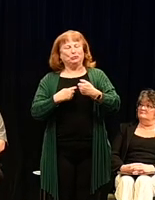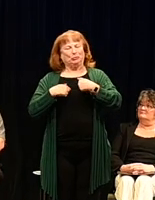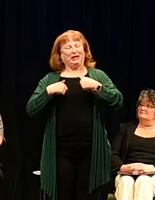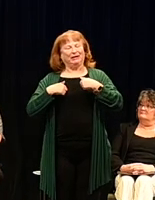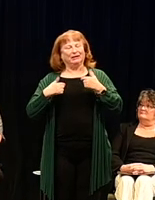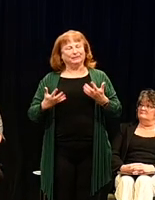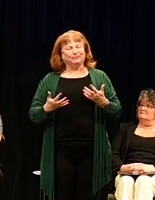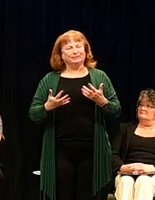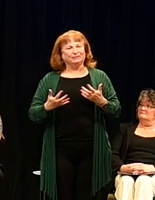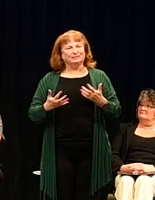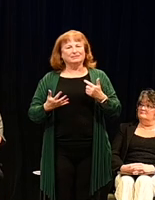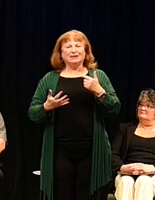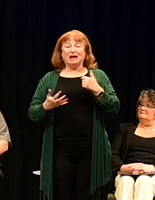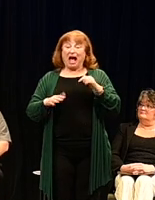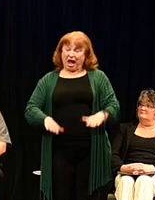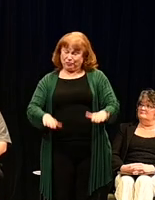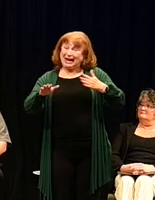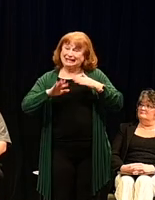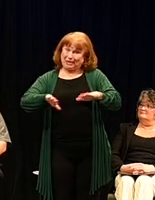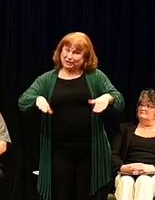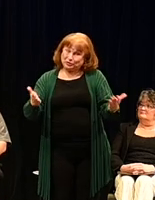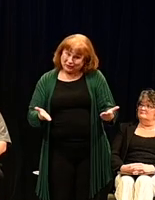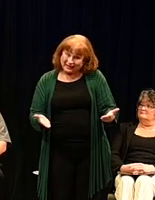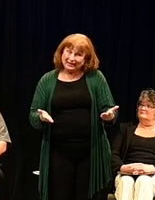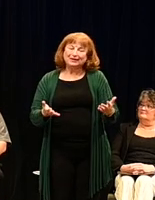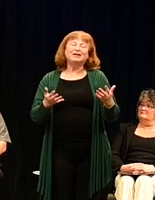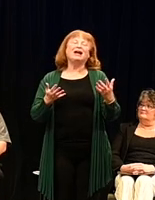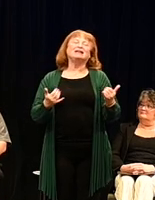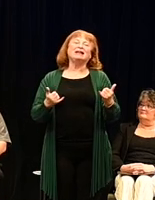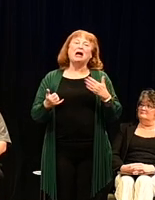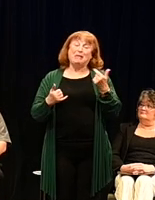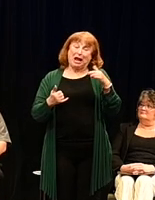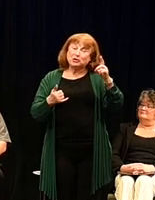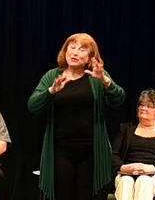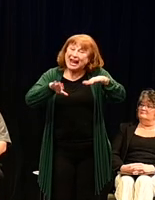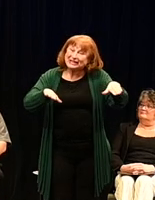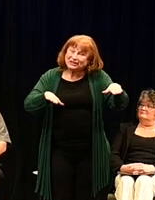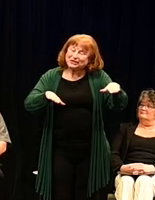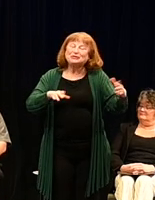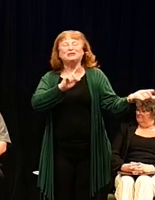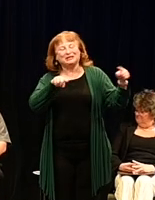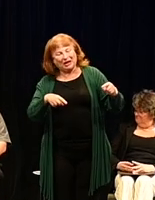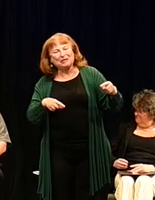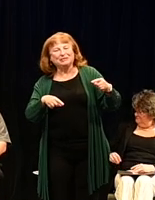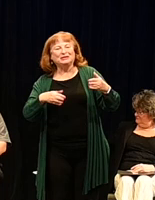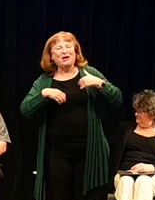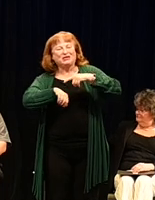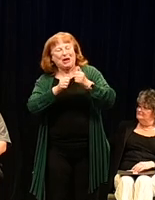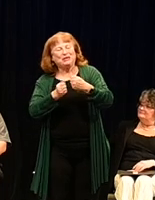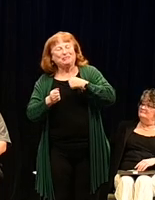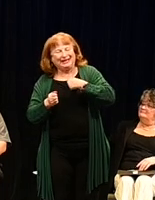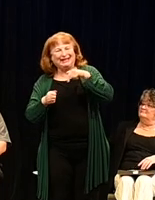me, because I raised my children here, and now my grandchildren come and spend time with my husband and